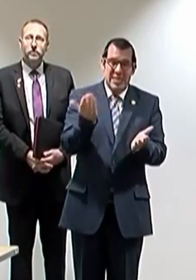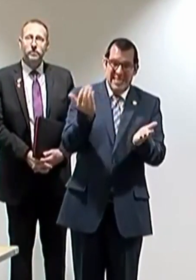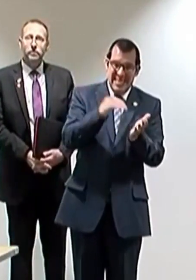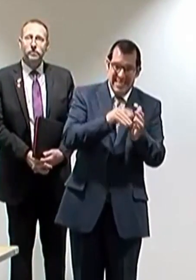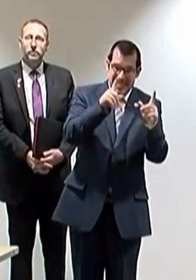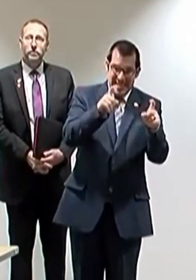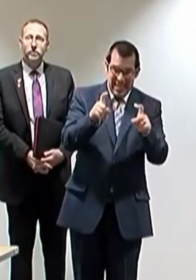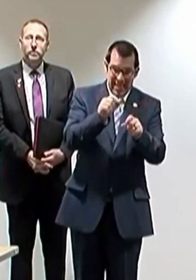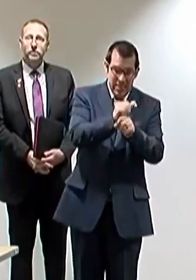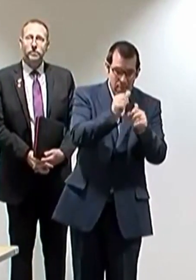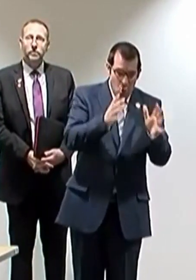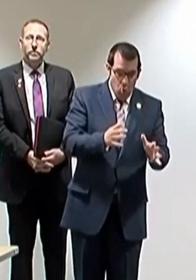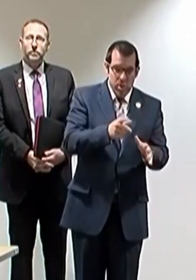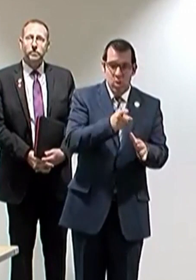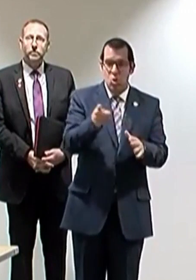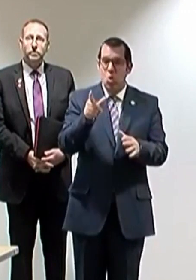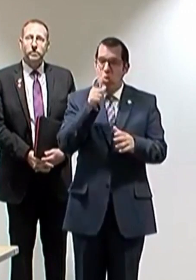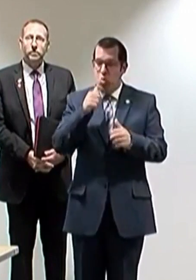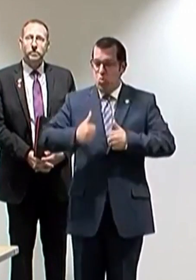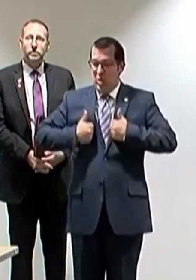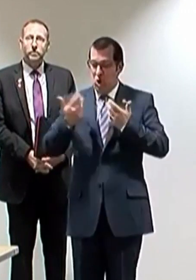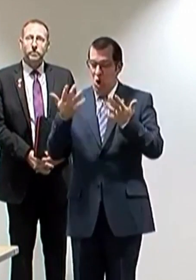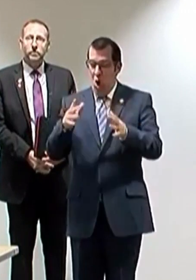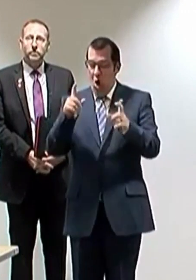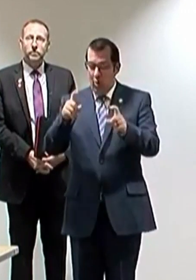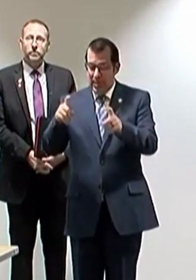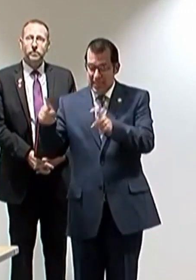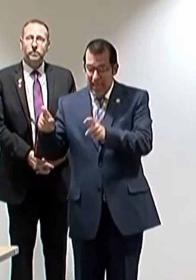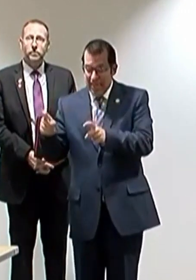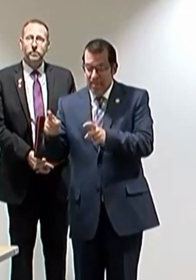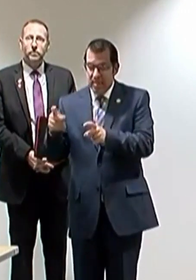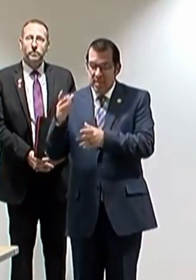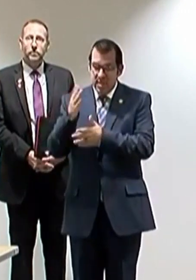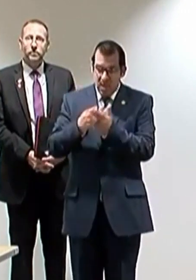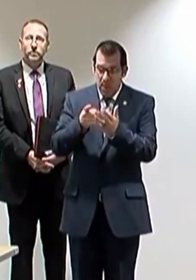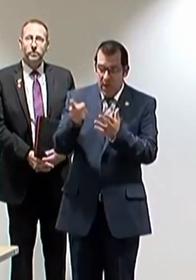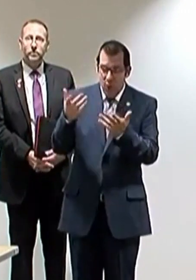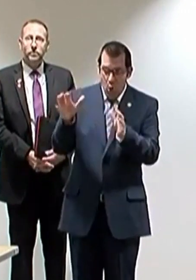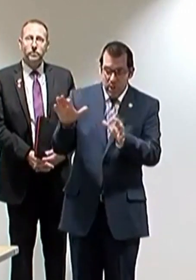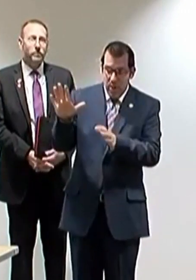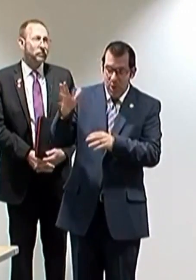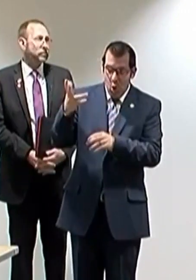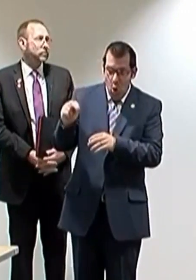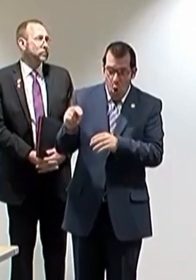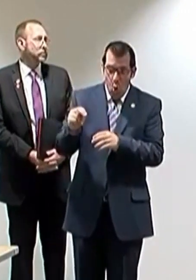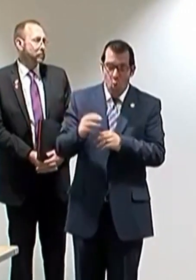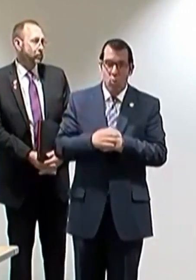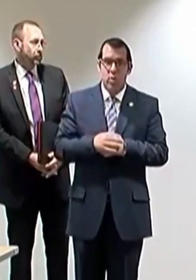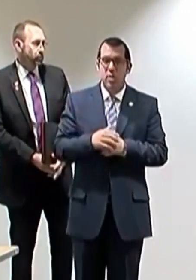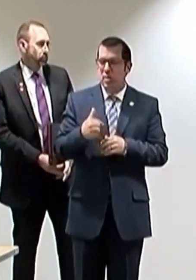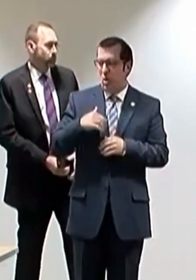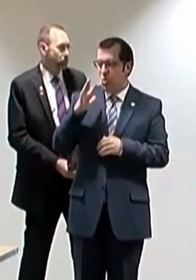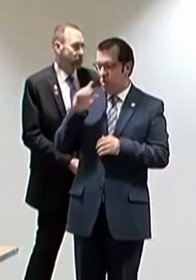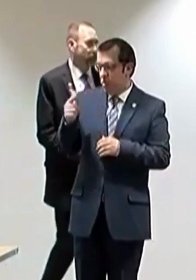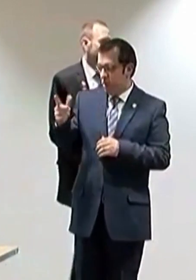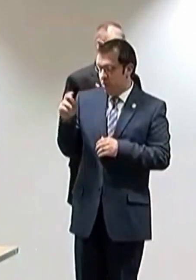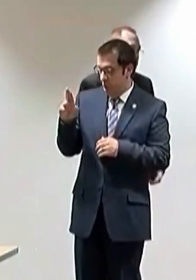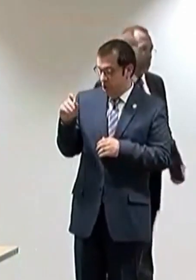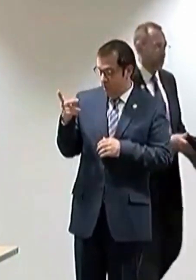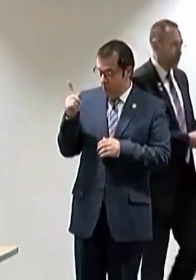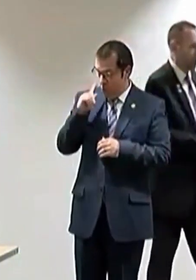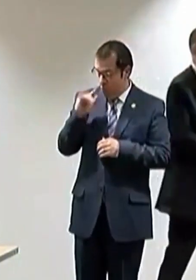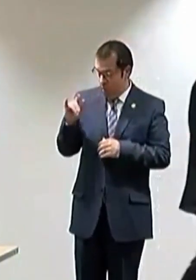employees or residents who have already been tested? Some facilities have previously done their own testing. I'm going to let Dr. Smith, did you hear that